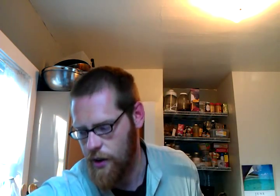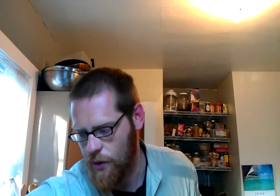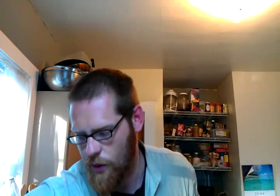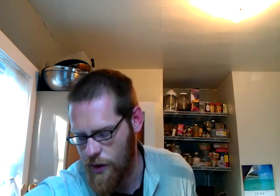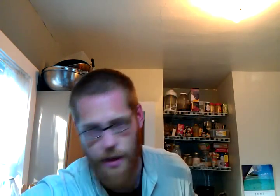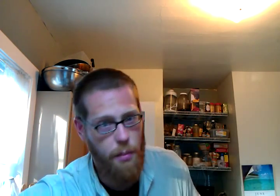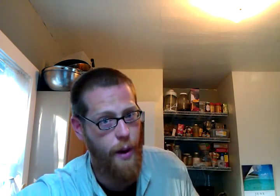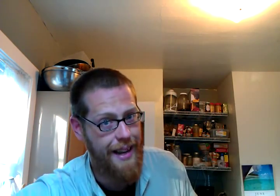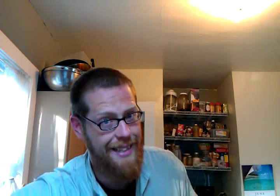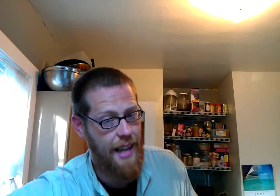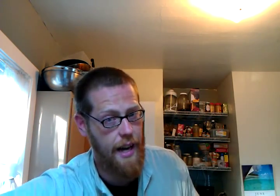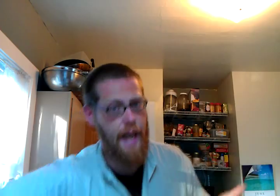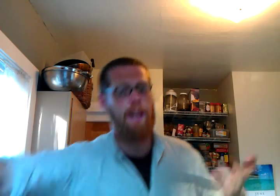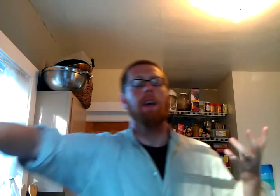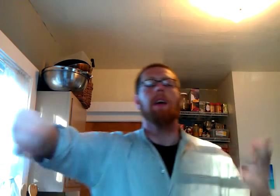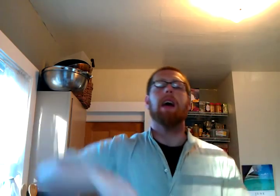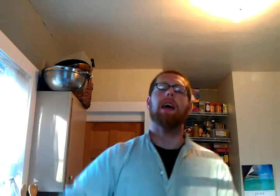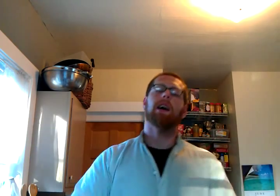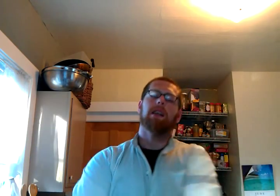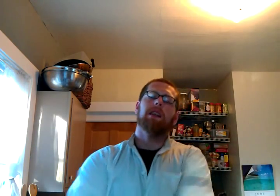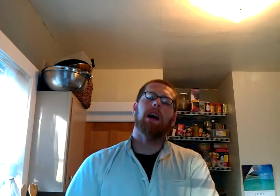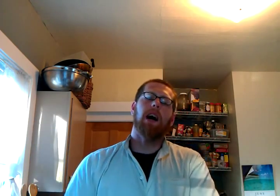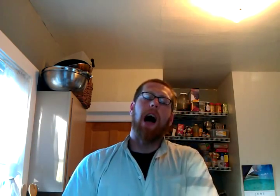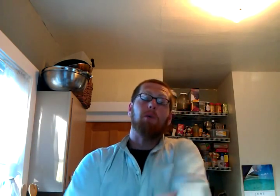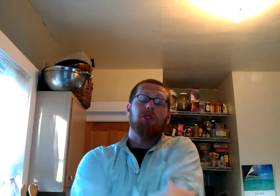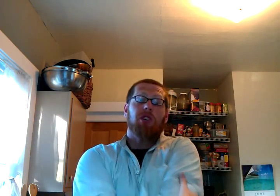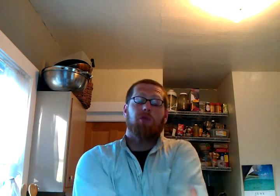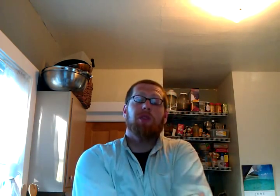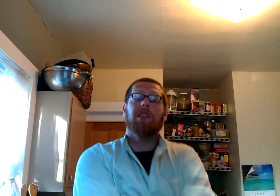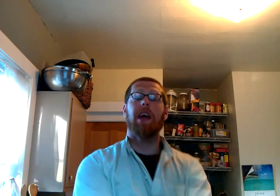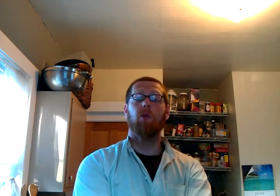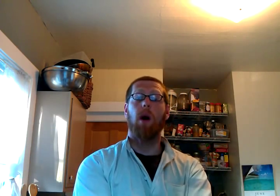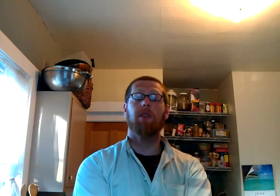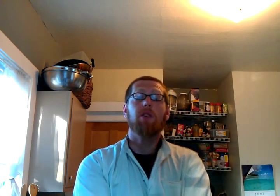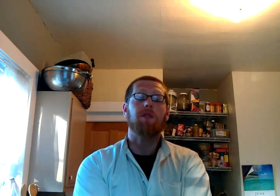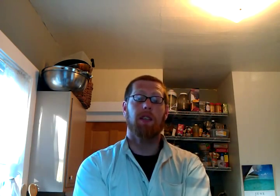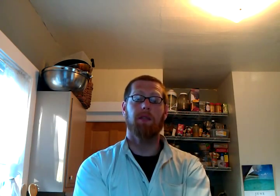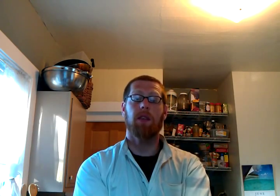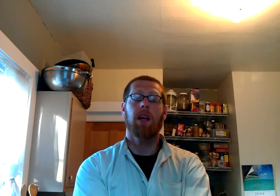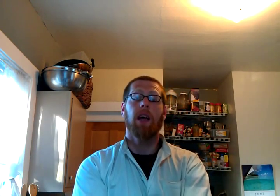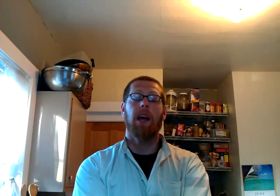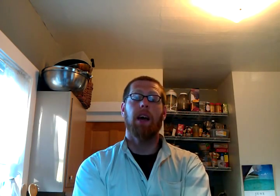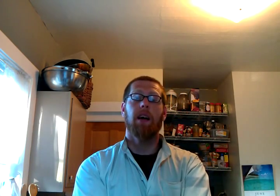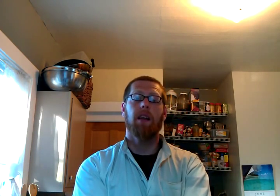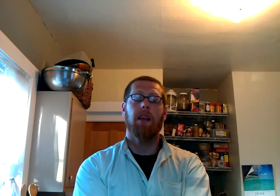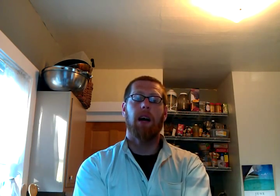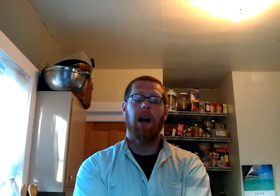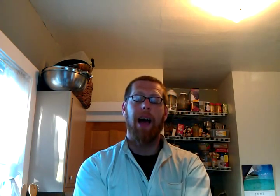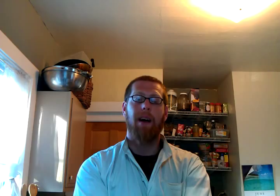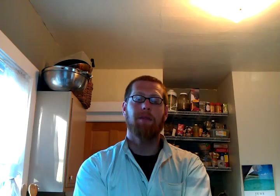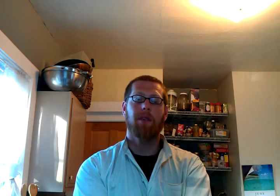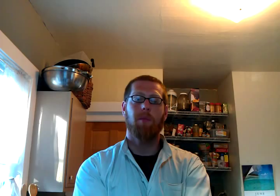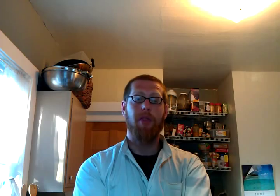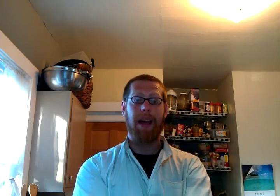or theopoetics.net, and I was just recently at the Wild Goose Festival, and I have some things